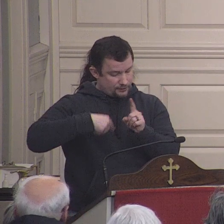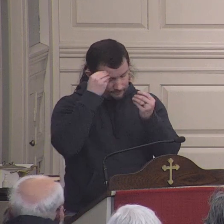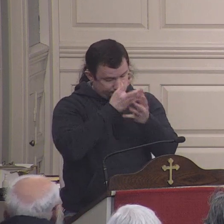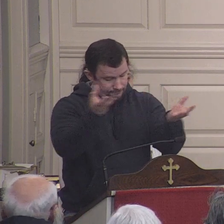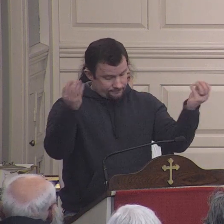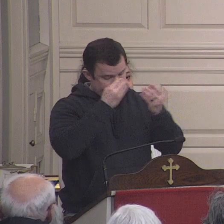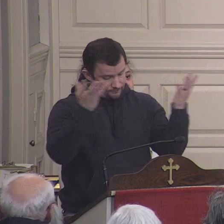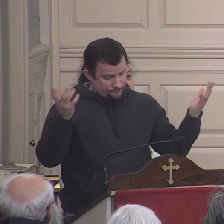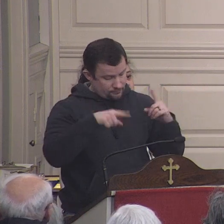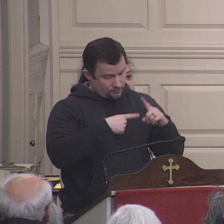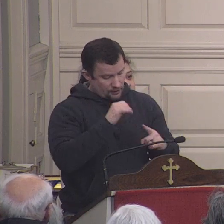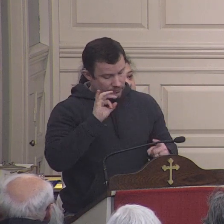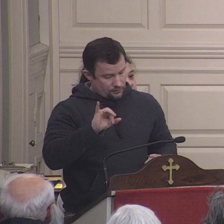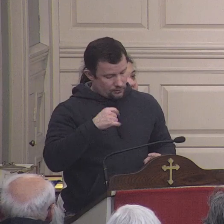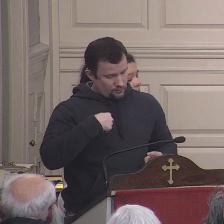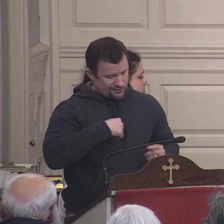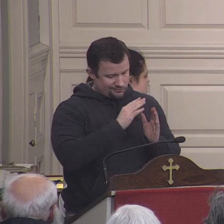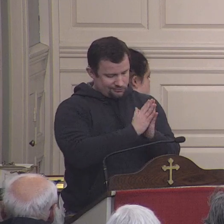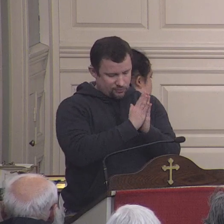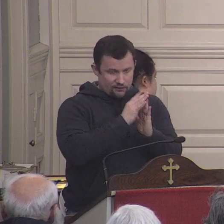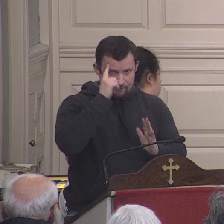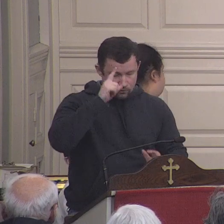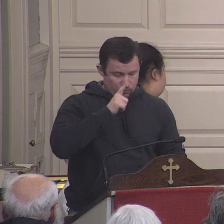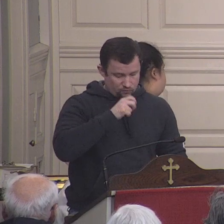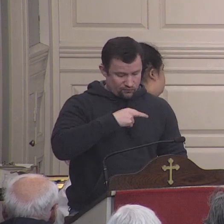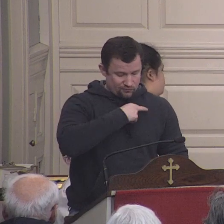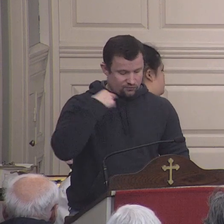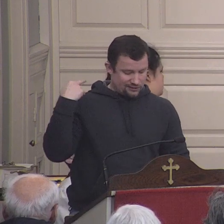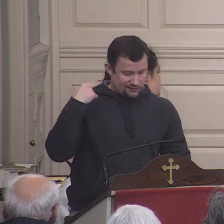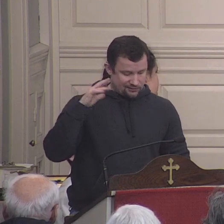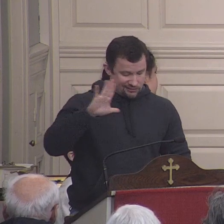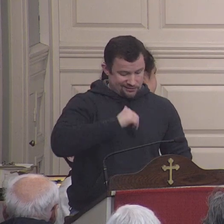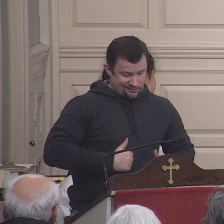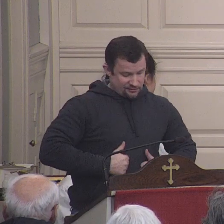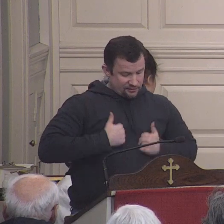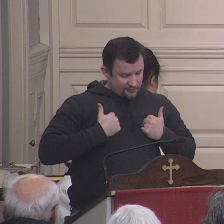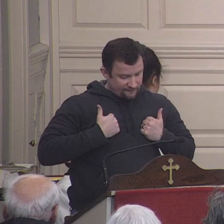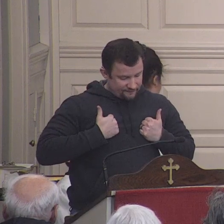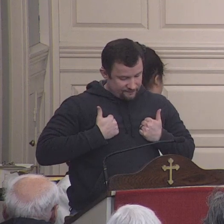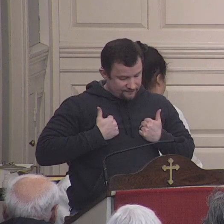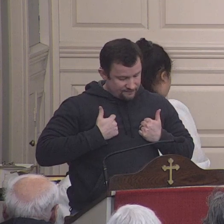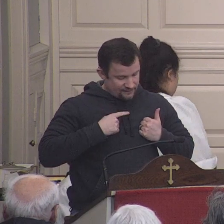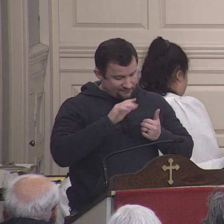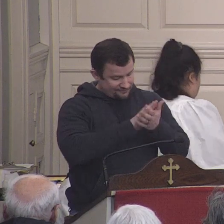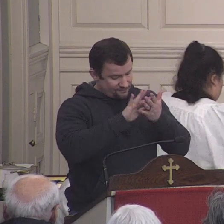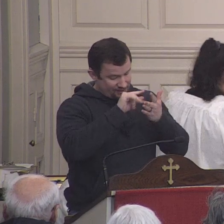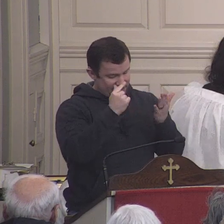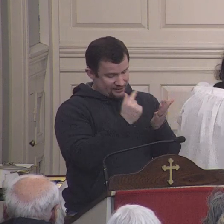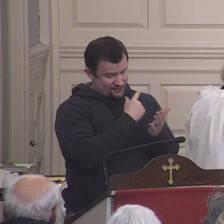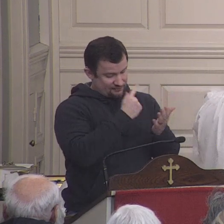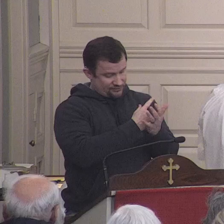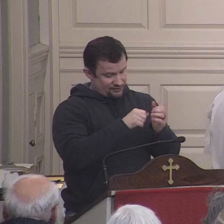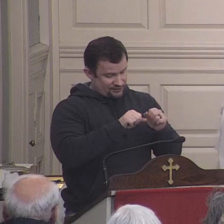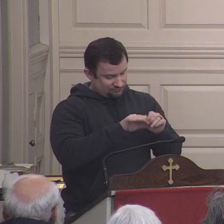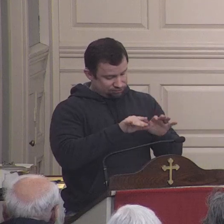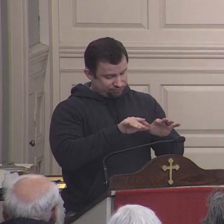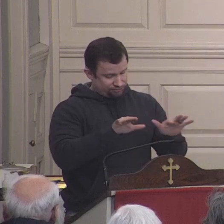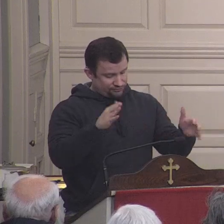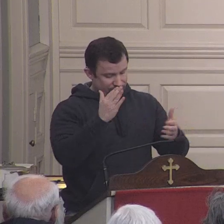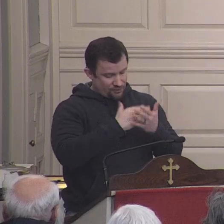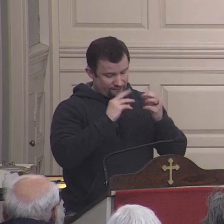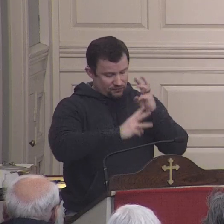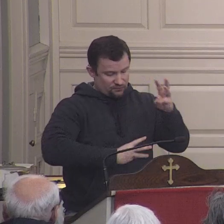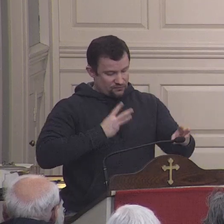For the Pope's monthly intention, for the new martyrs, we pray for those who risk their lives for the